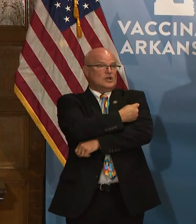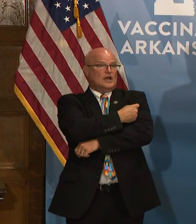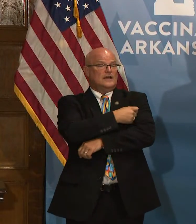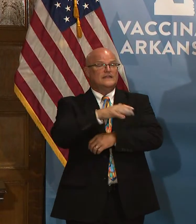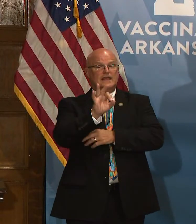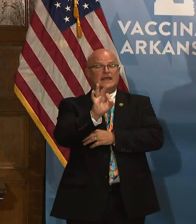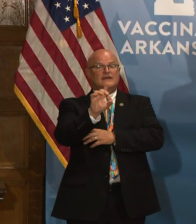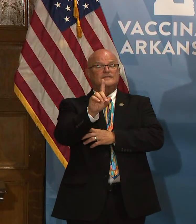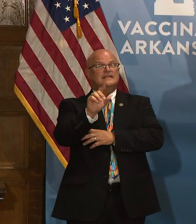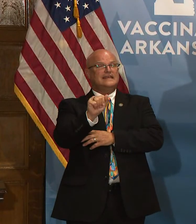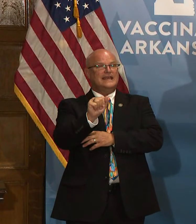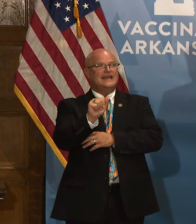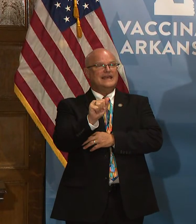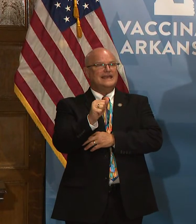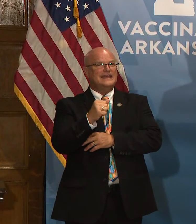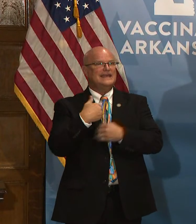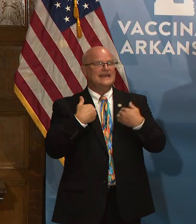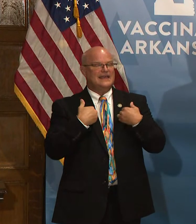FDA has